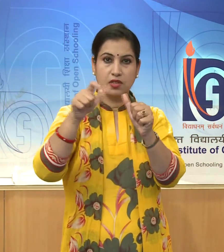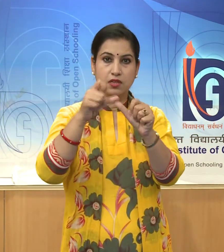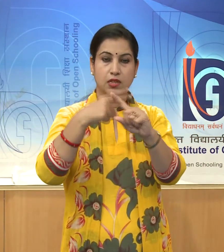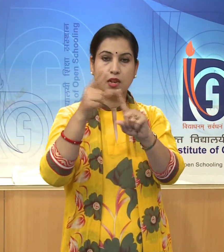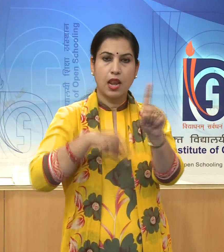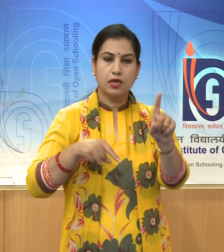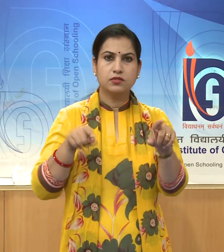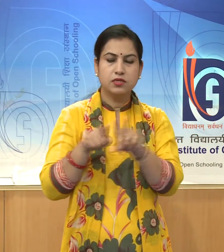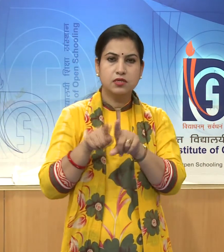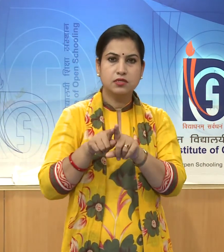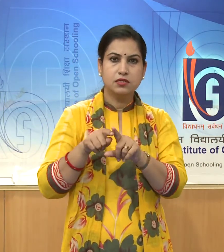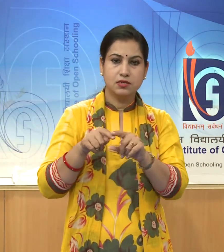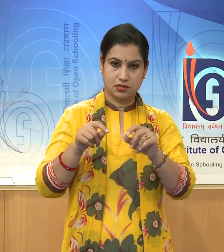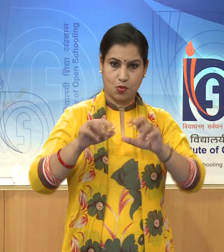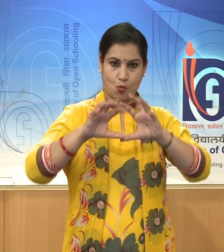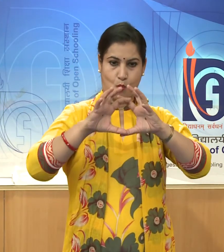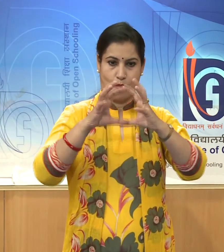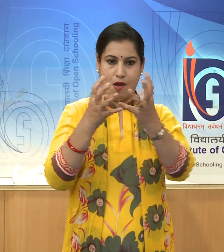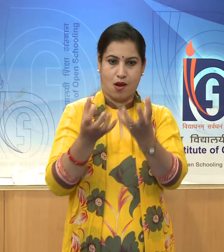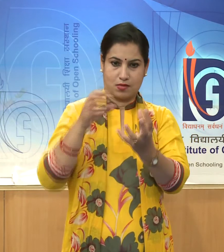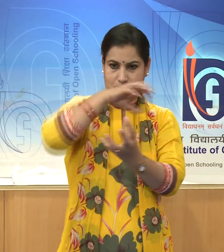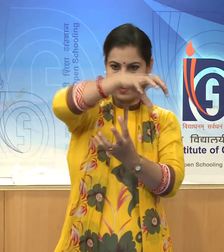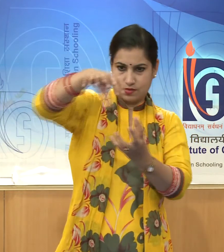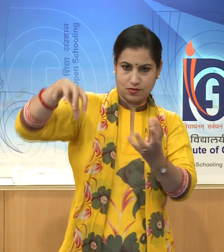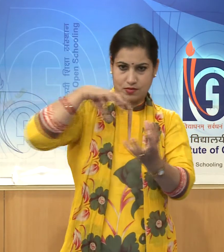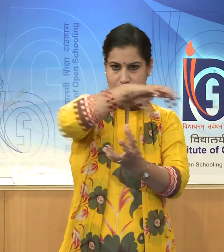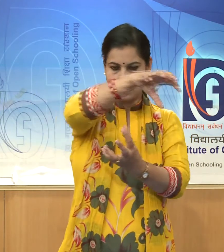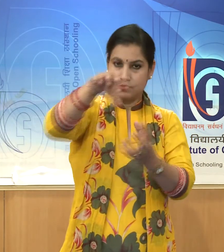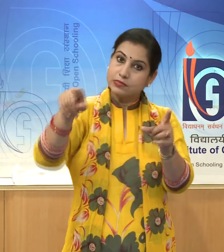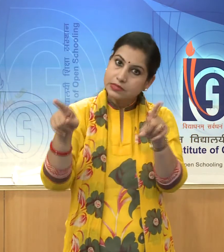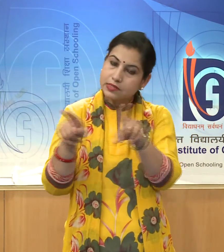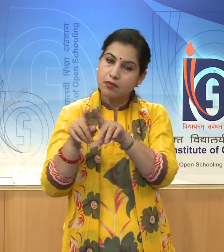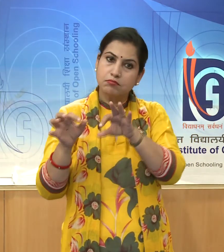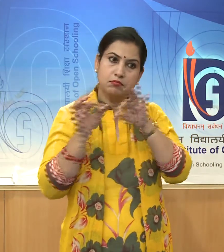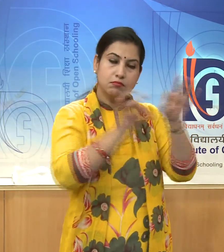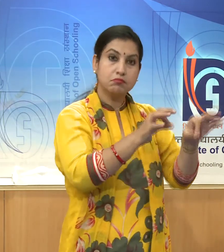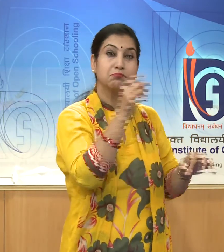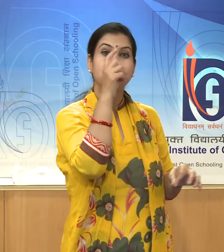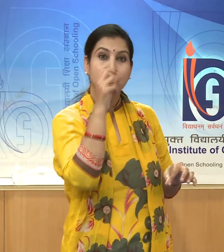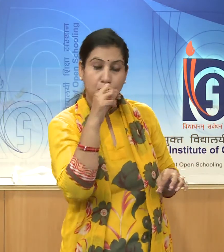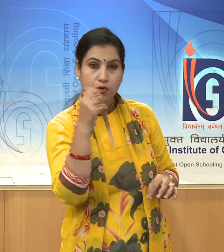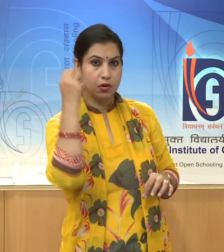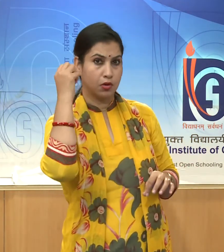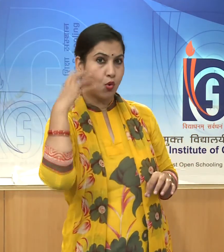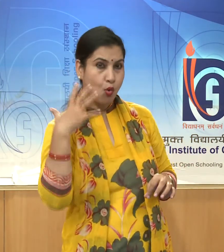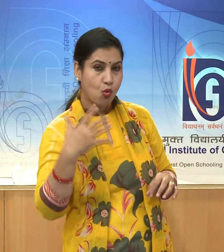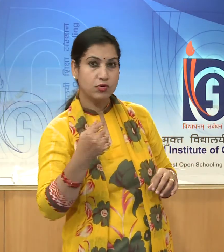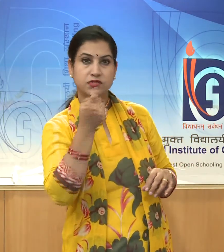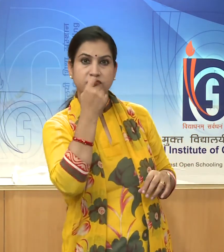with bold, pure slabs of blue and